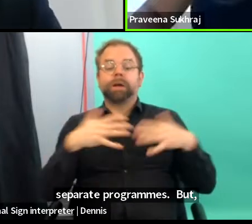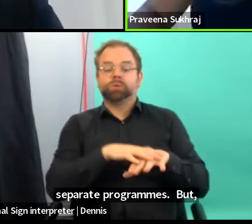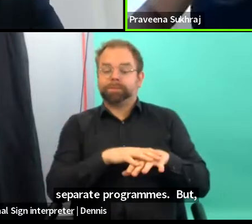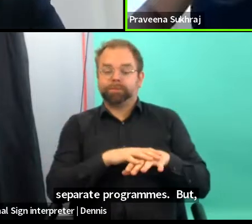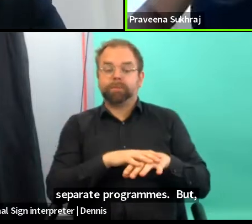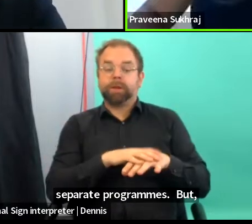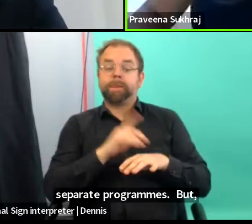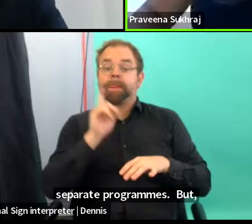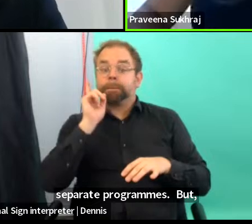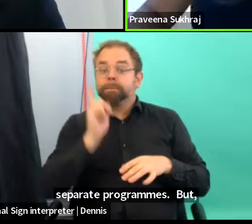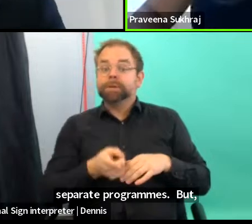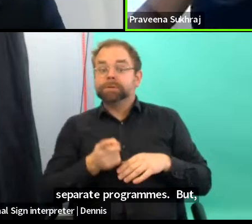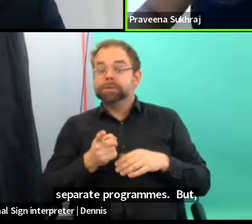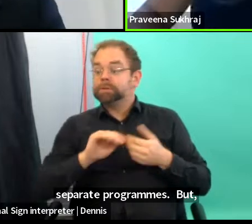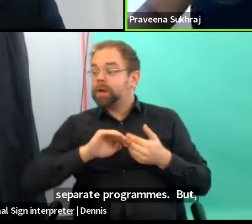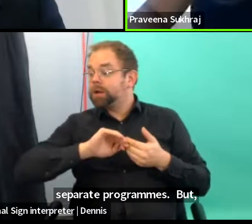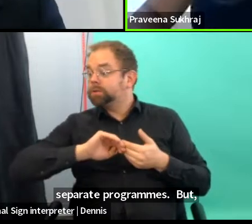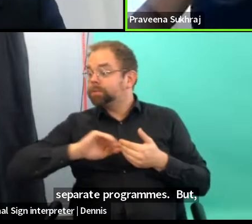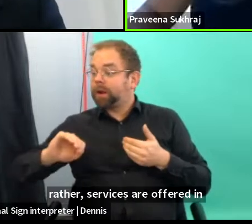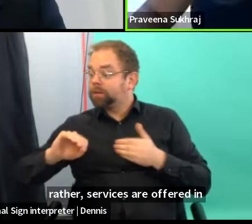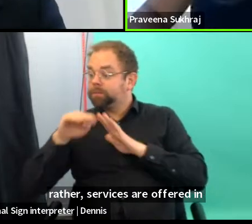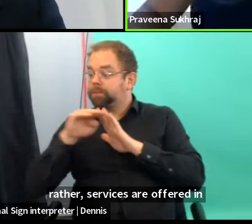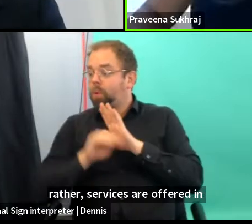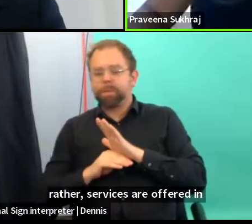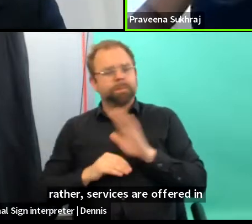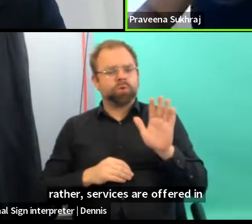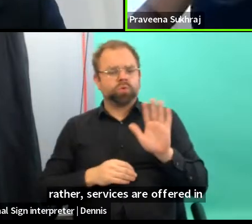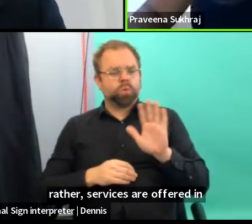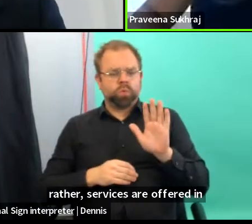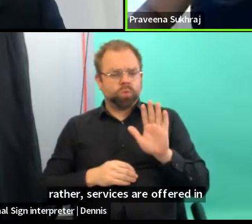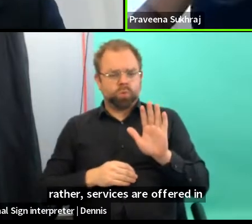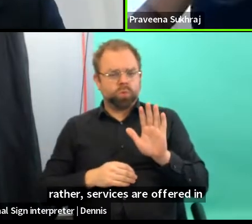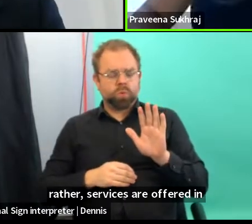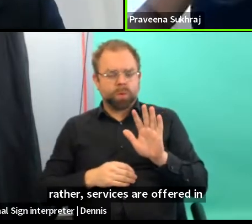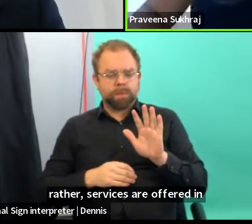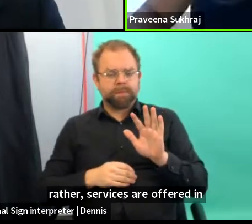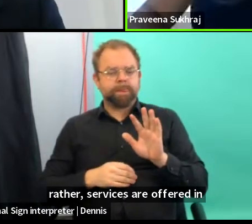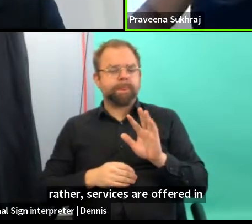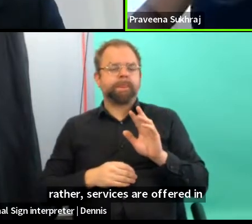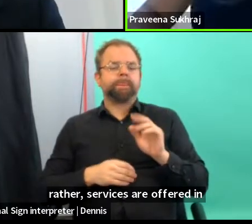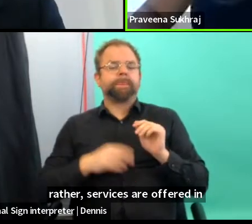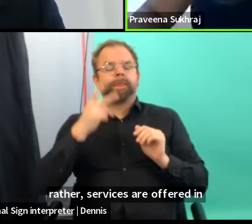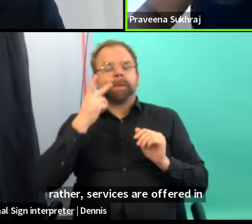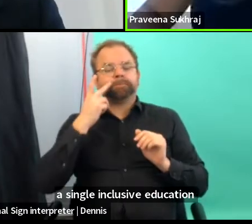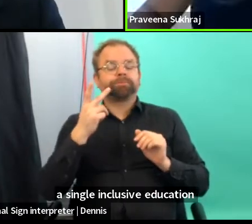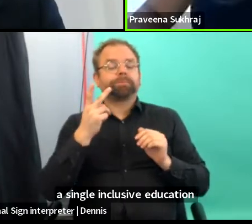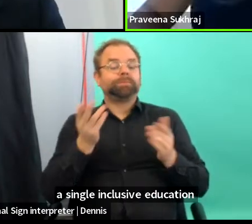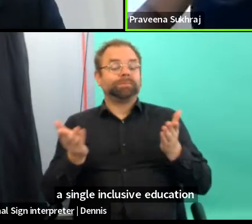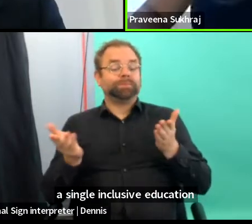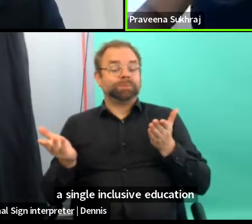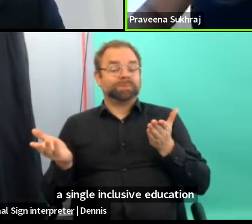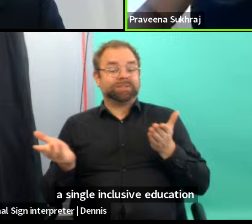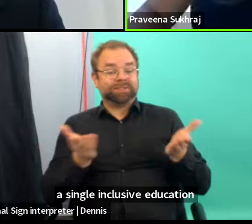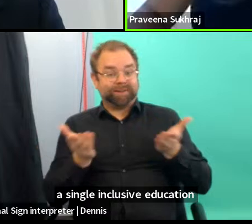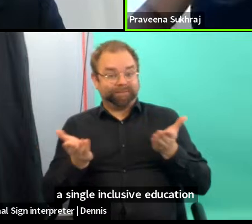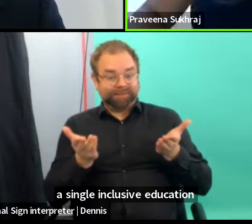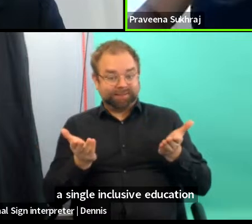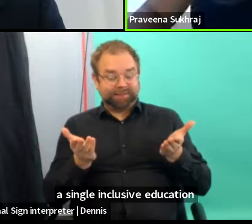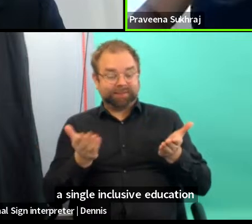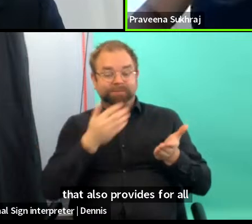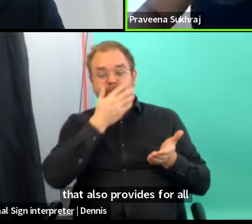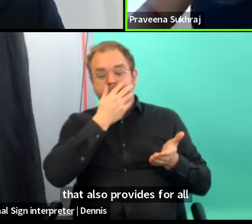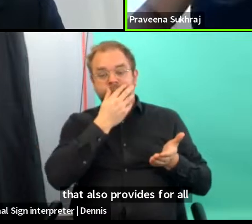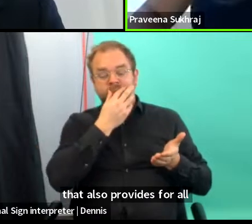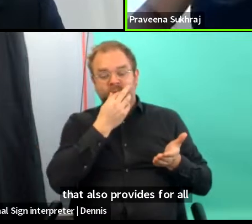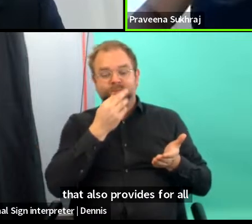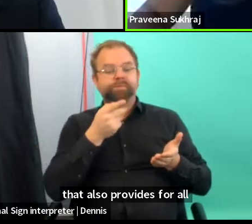offered in a single inclusive education system. Also provides for all specialist services by